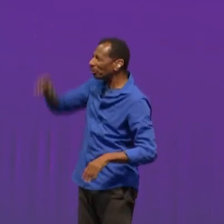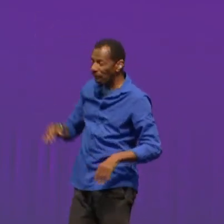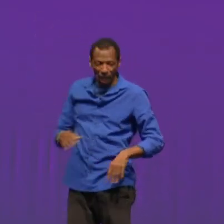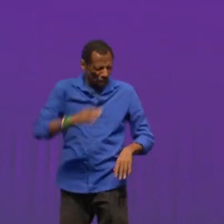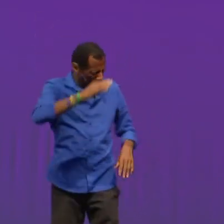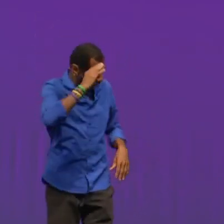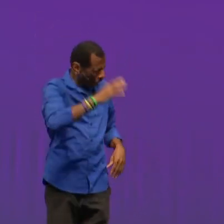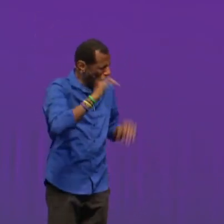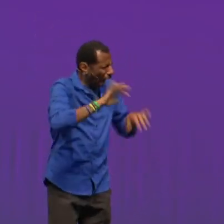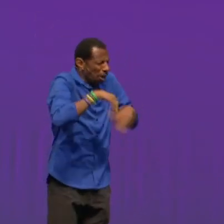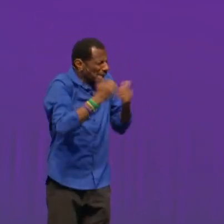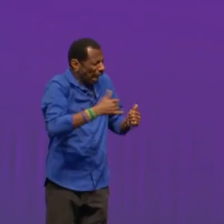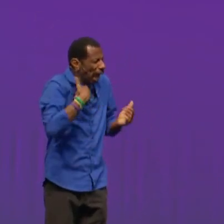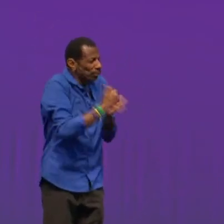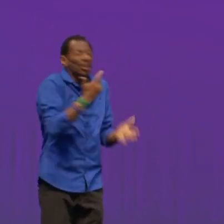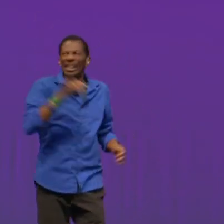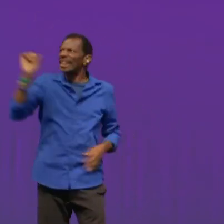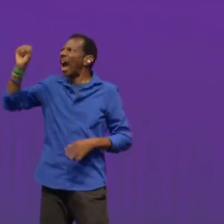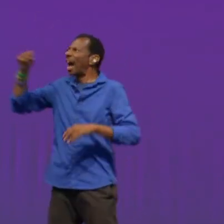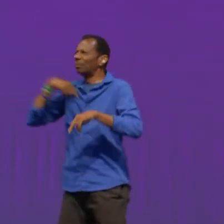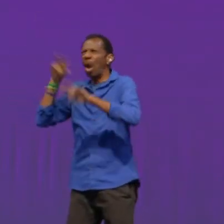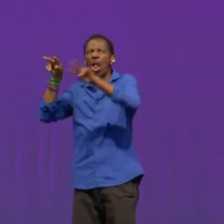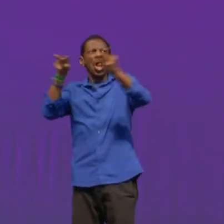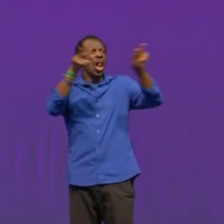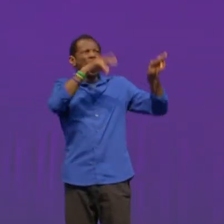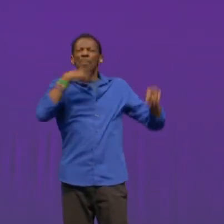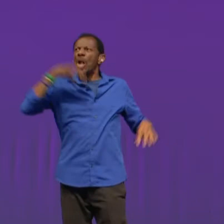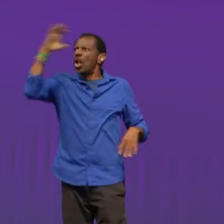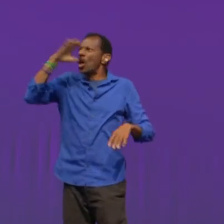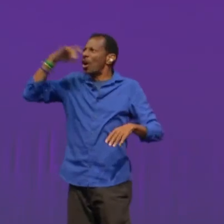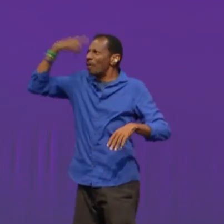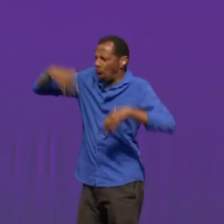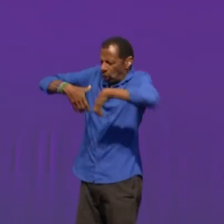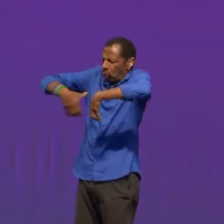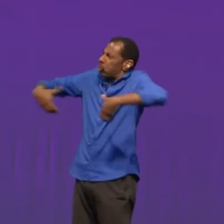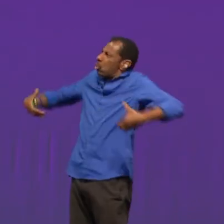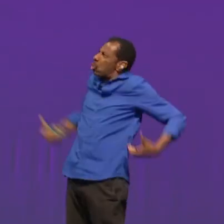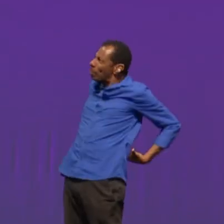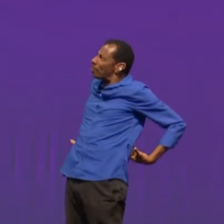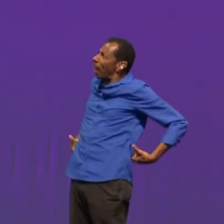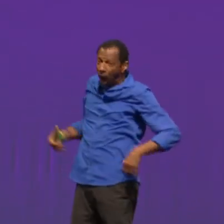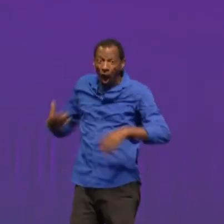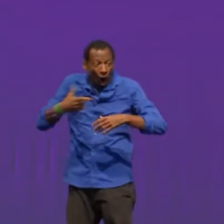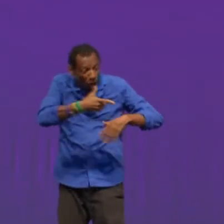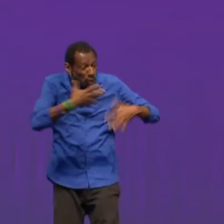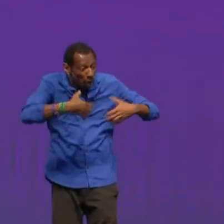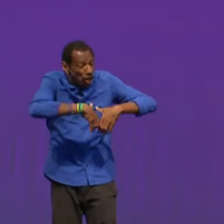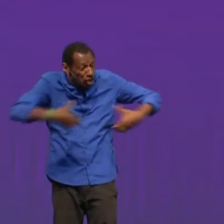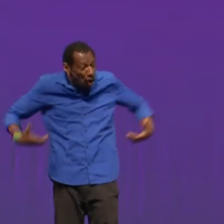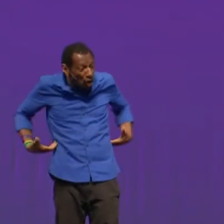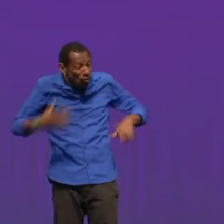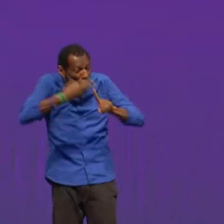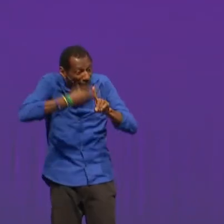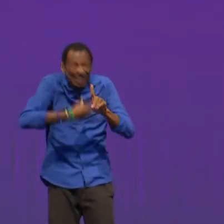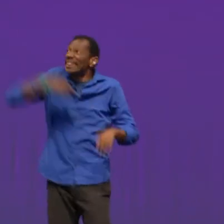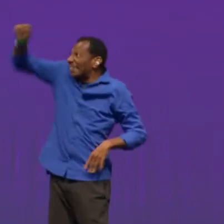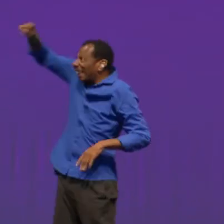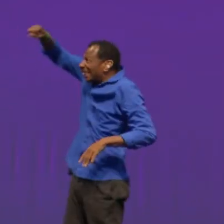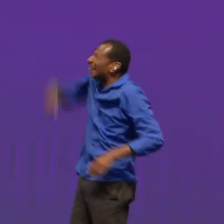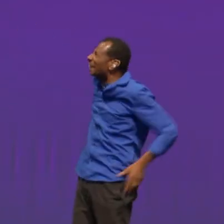I went into a shop and I asked the shopkeeper if I could look around. I needed an inner tube. Something